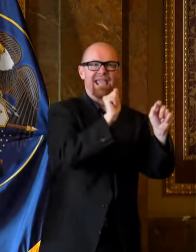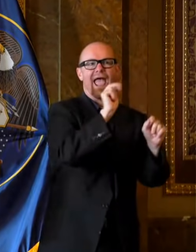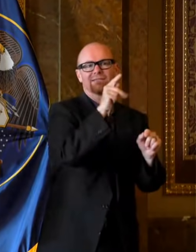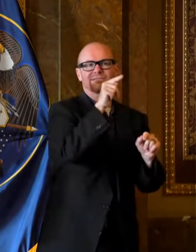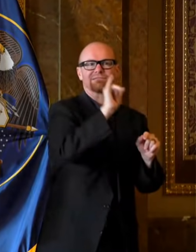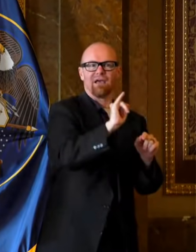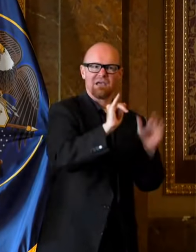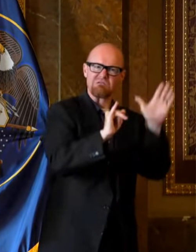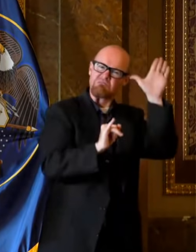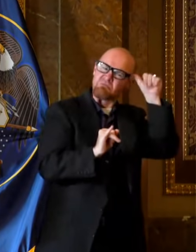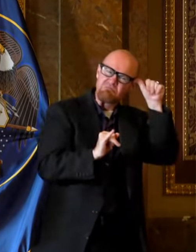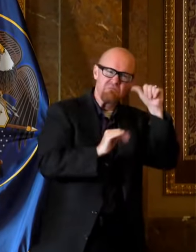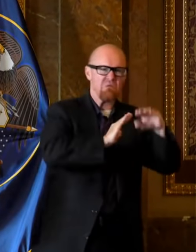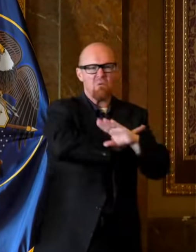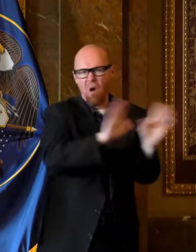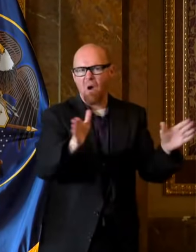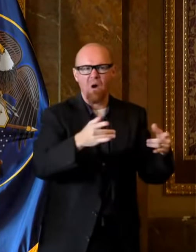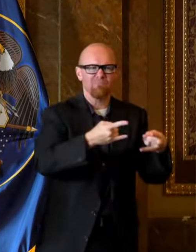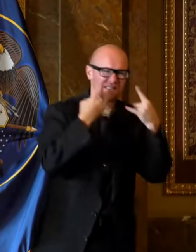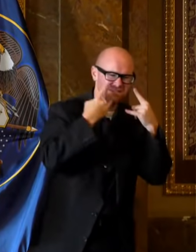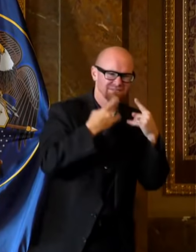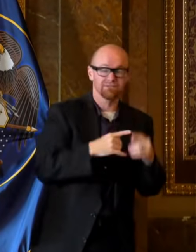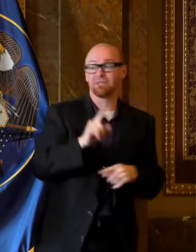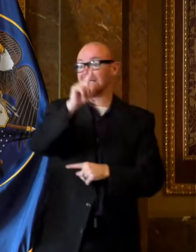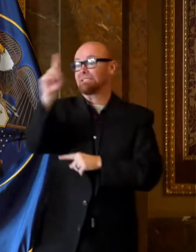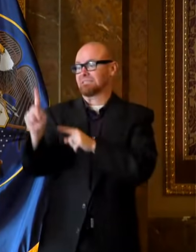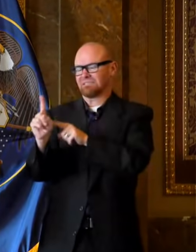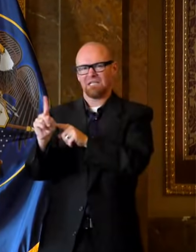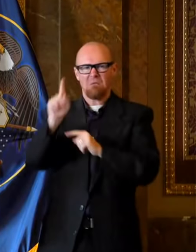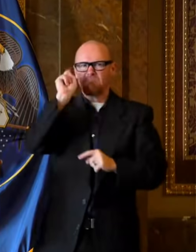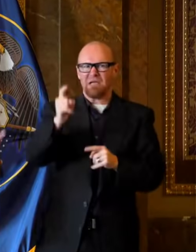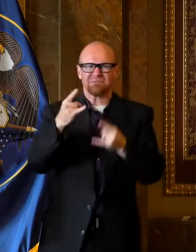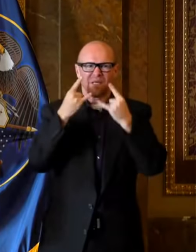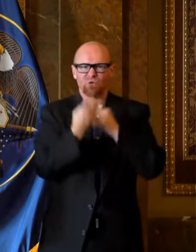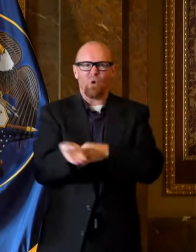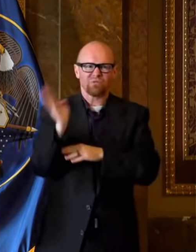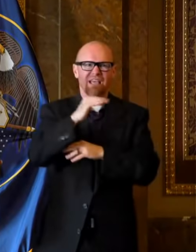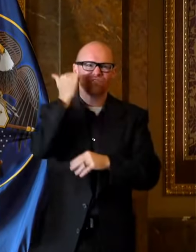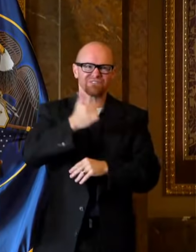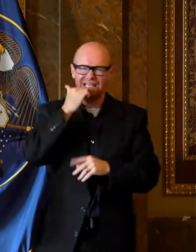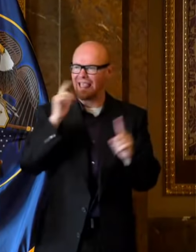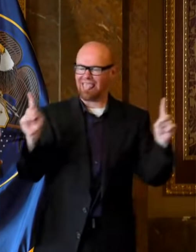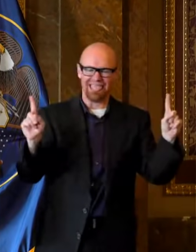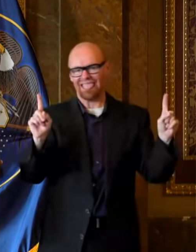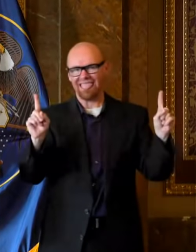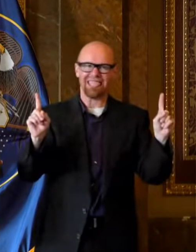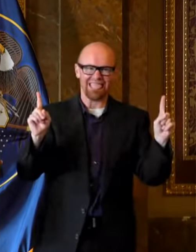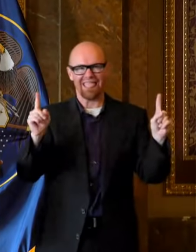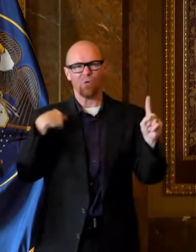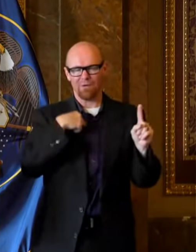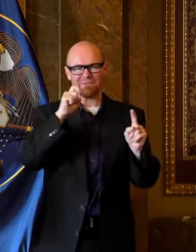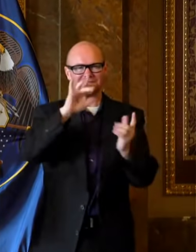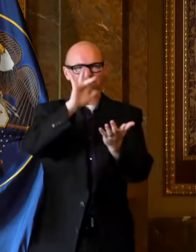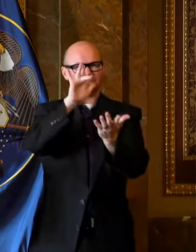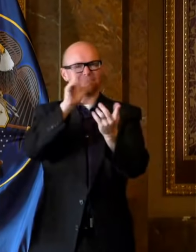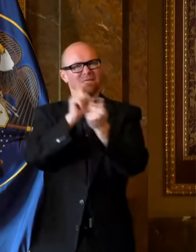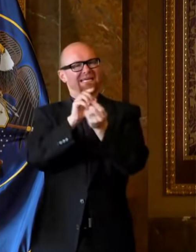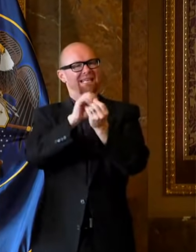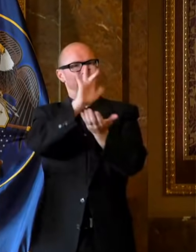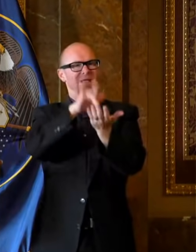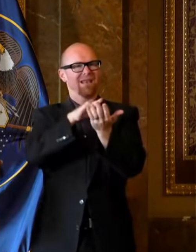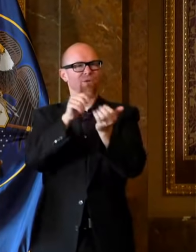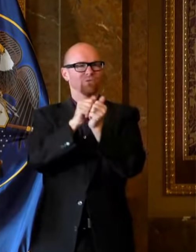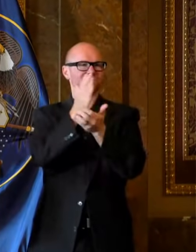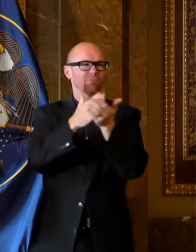have a little bit of common sense here. Unfortunately, that's what's missing from all of this discussion, is a little bit of common sense, a little bit of